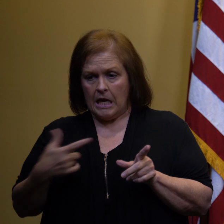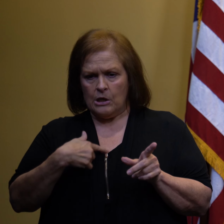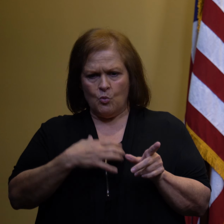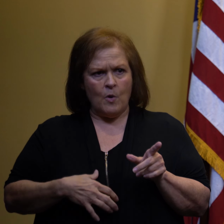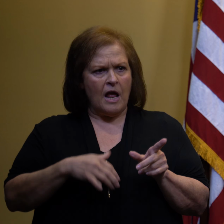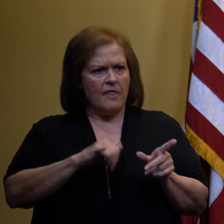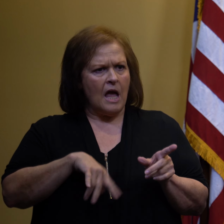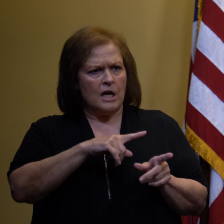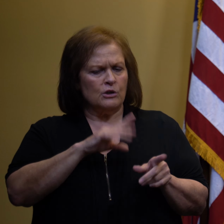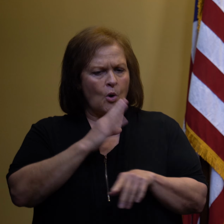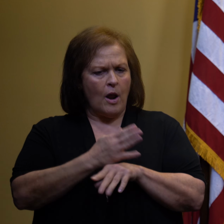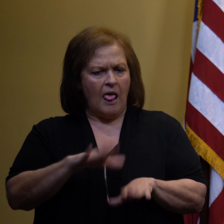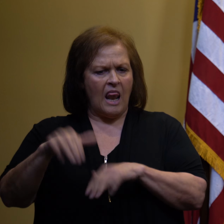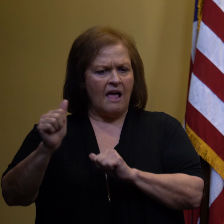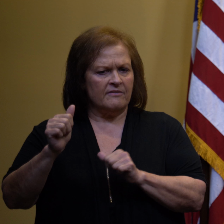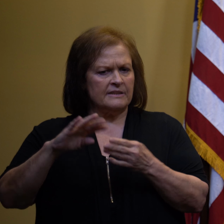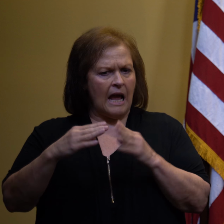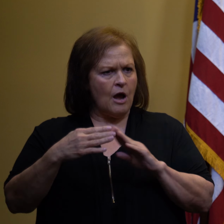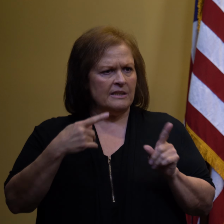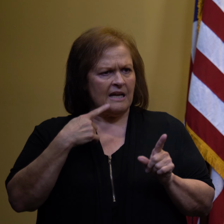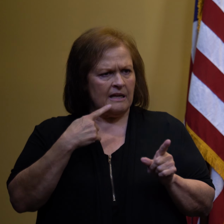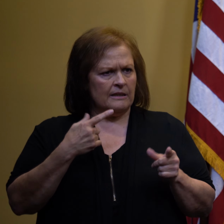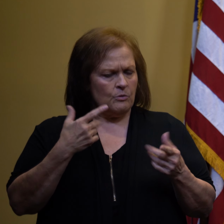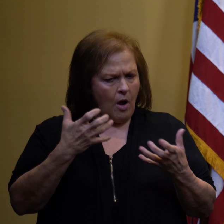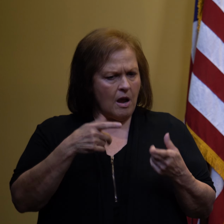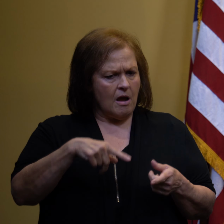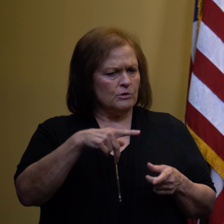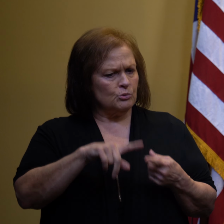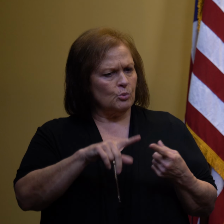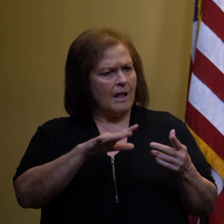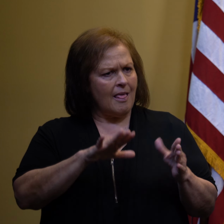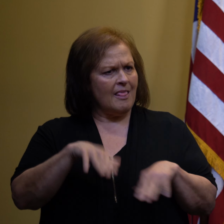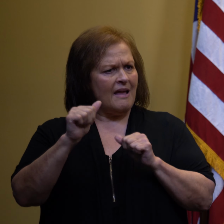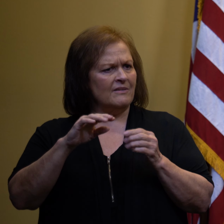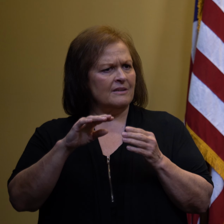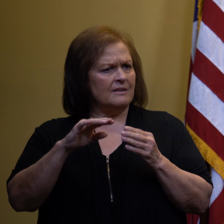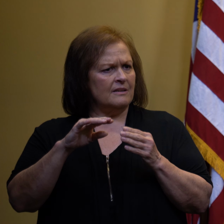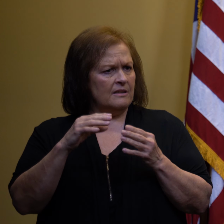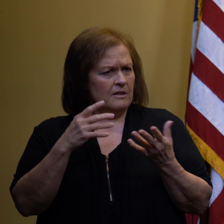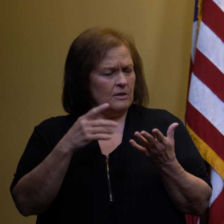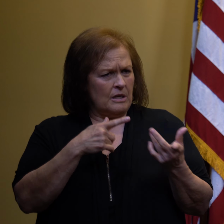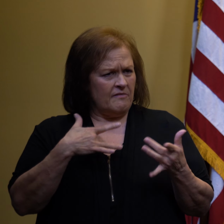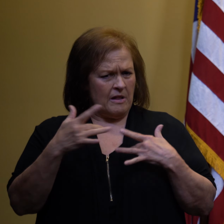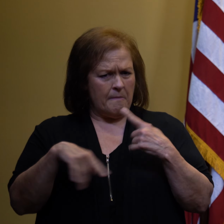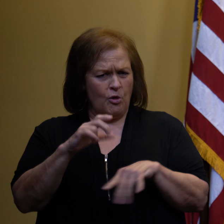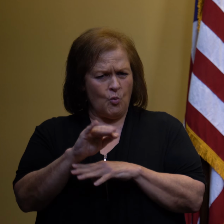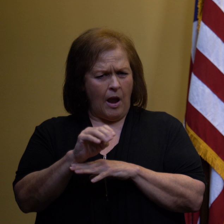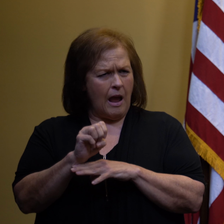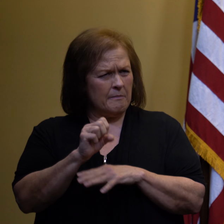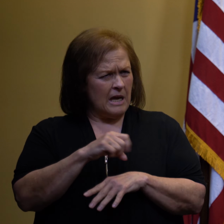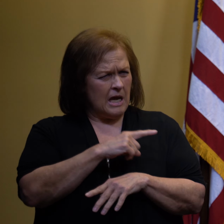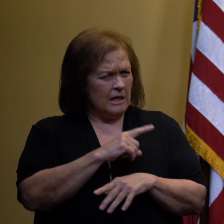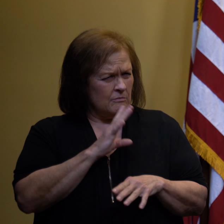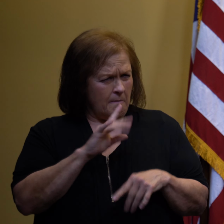his daughter would have left town. He's advising other people to leave, and unfortunately we've heard people express that as they're concerned about the crime. Just can you share a